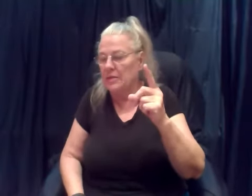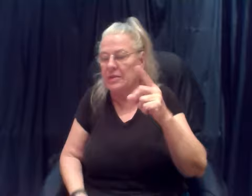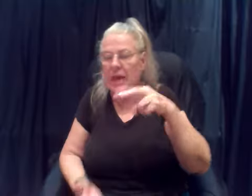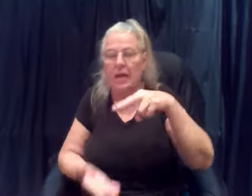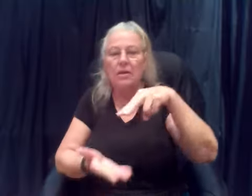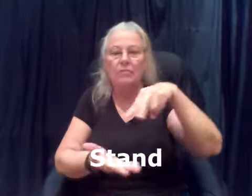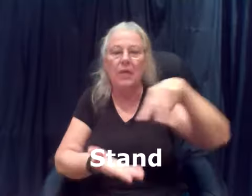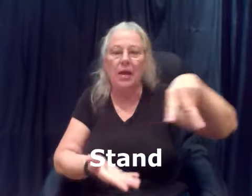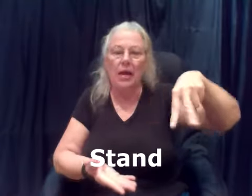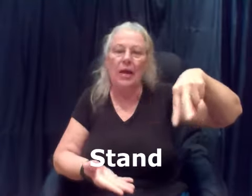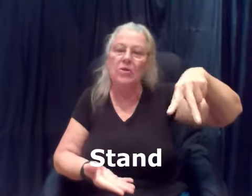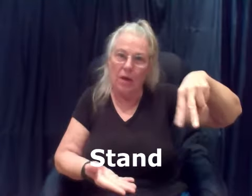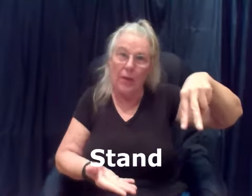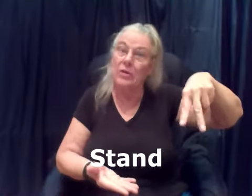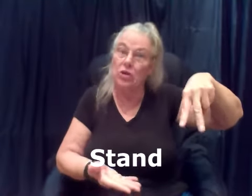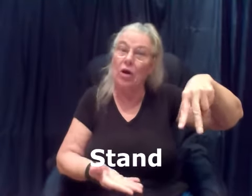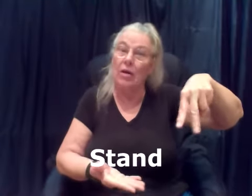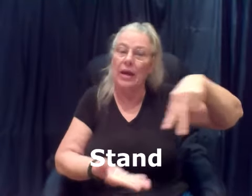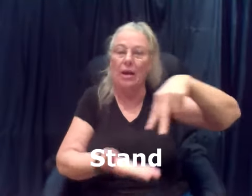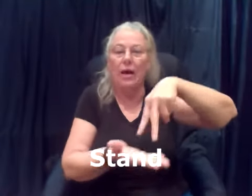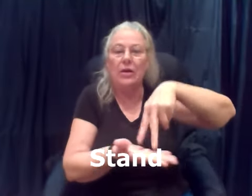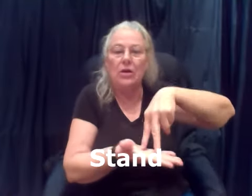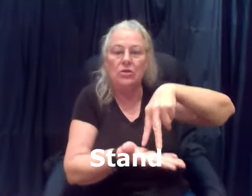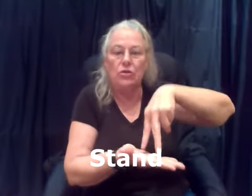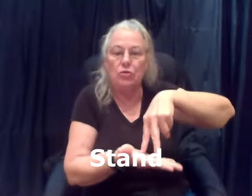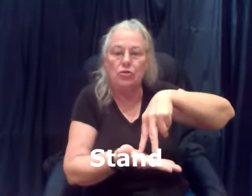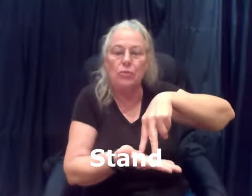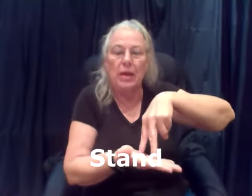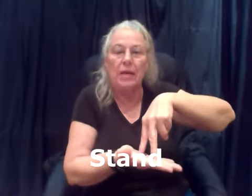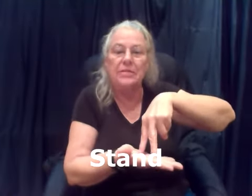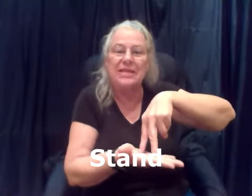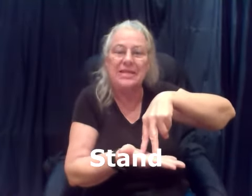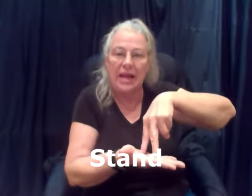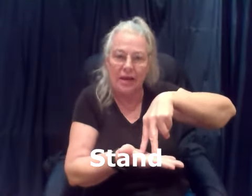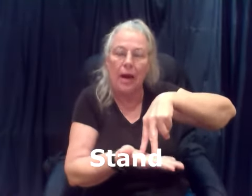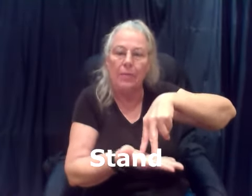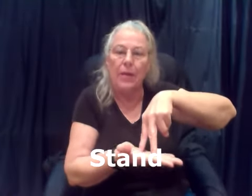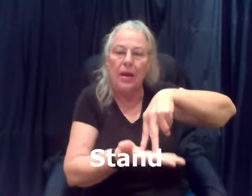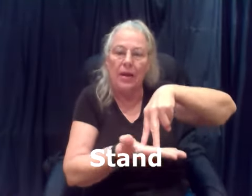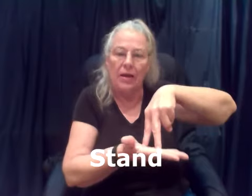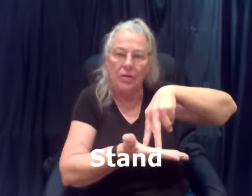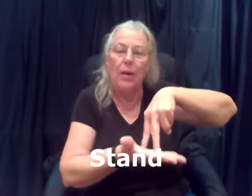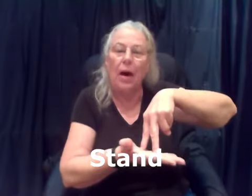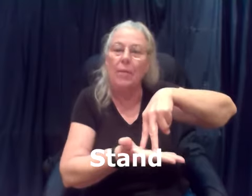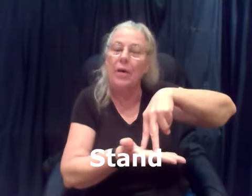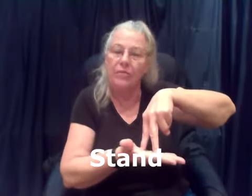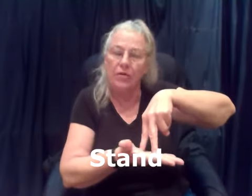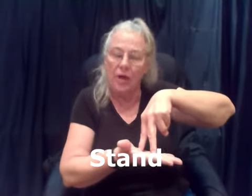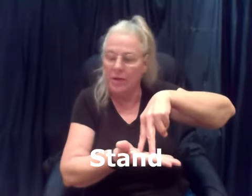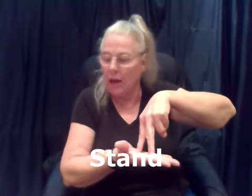Stand. And I talk about Charlie a lot, so you just make him stand up in the palm of your non-dominant